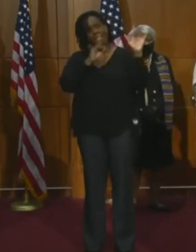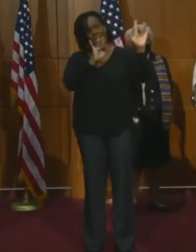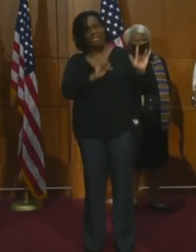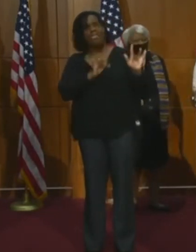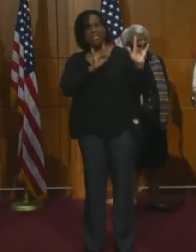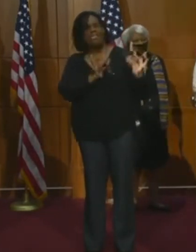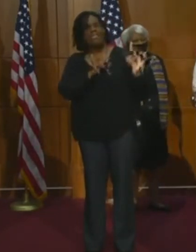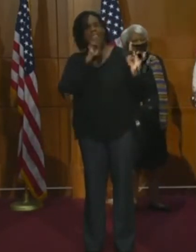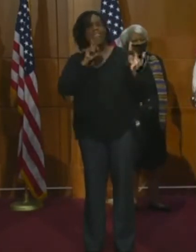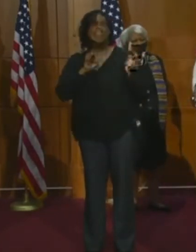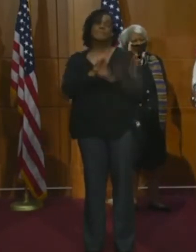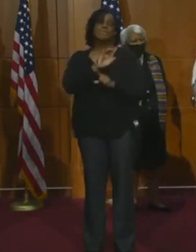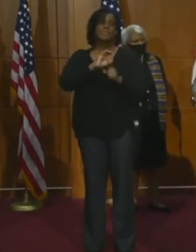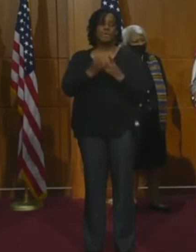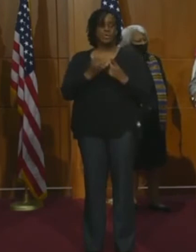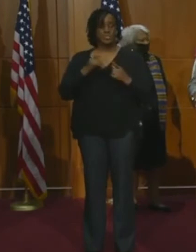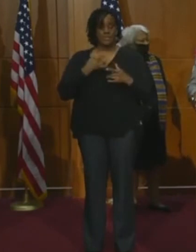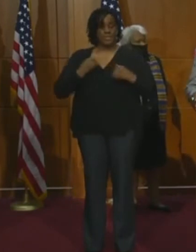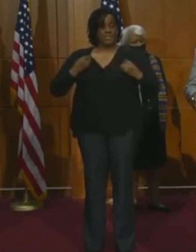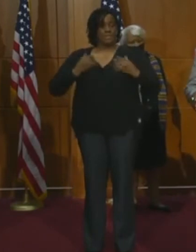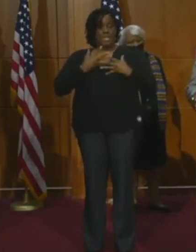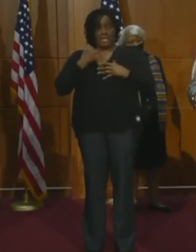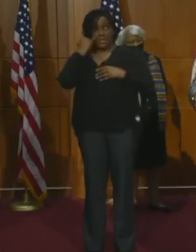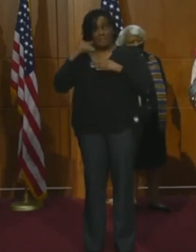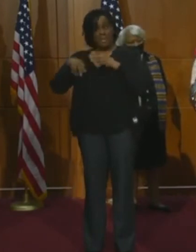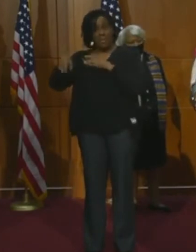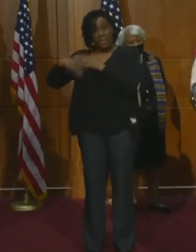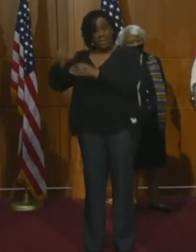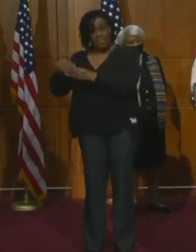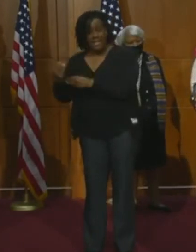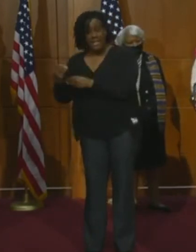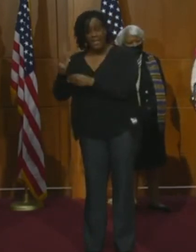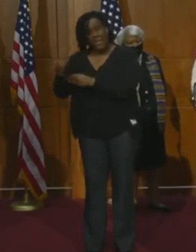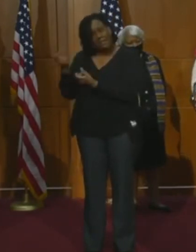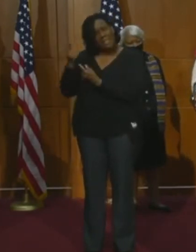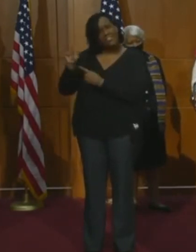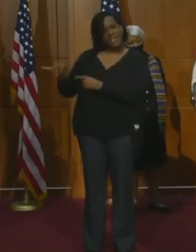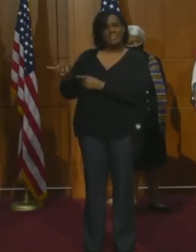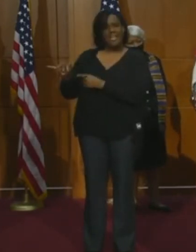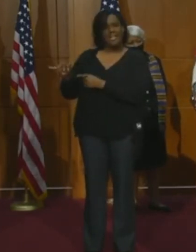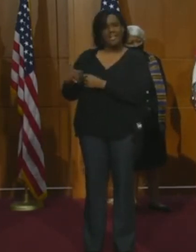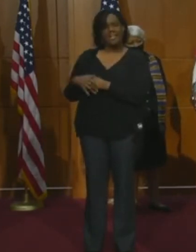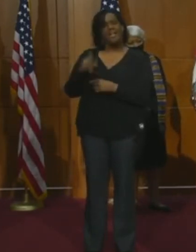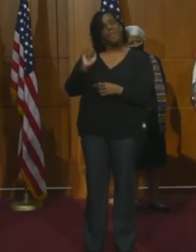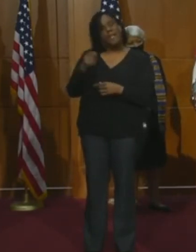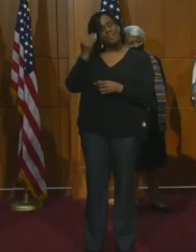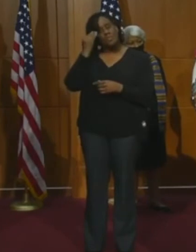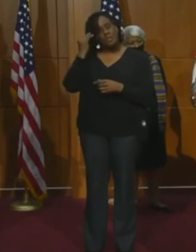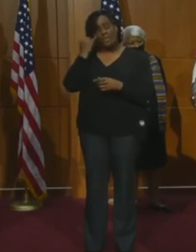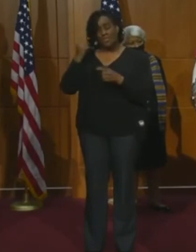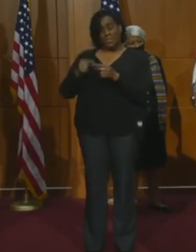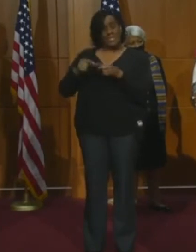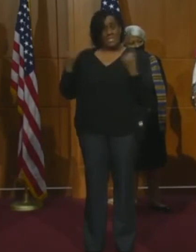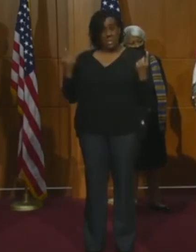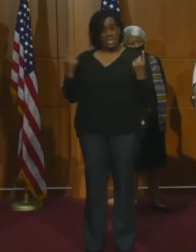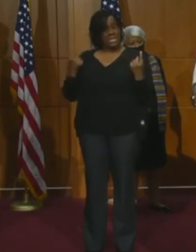an entire culture feels whenever they walk outdoors. We must learn that to disagree does not have to mean death. We